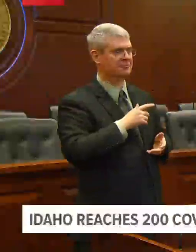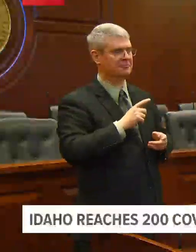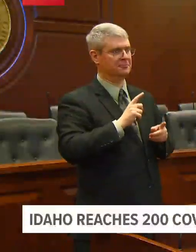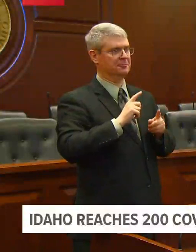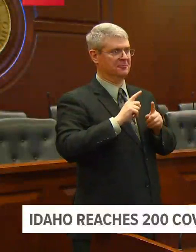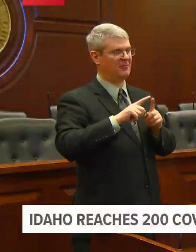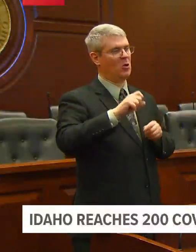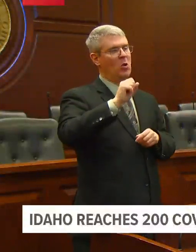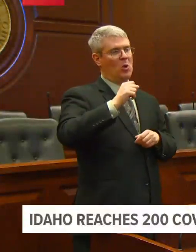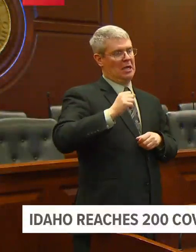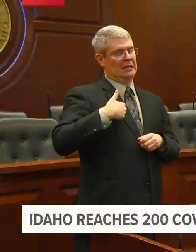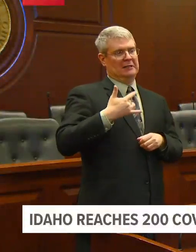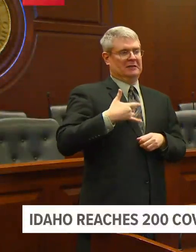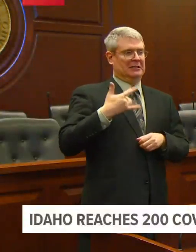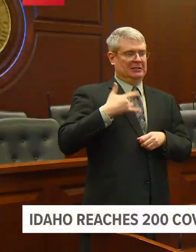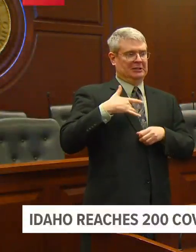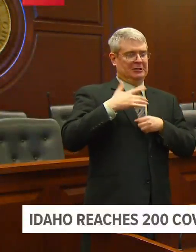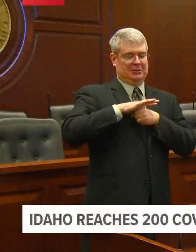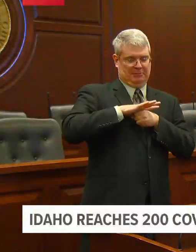announcing these 3